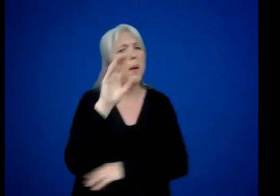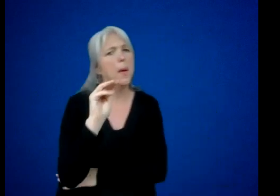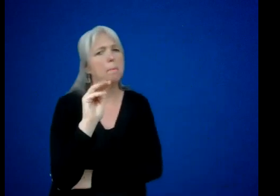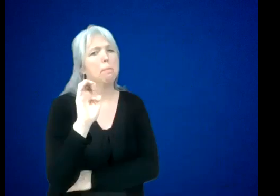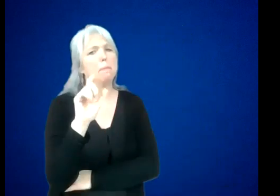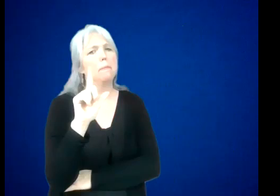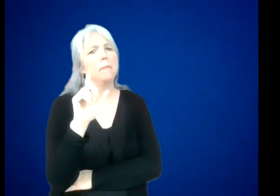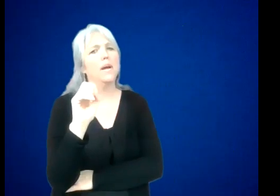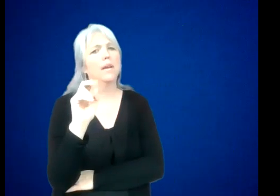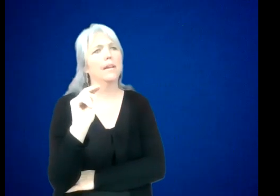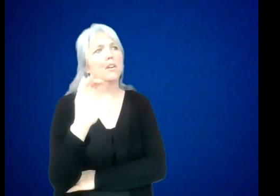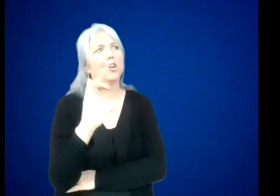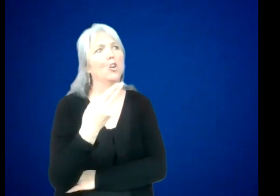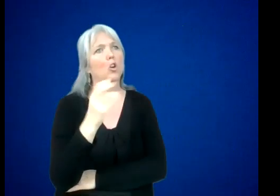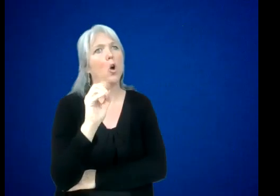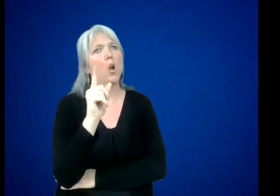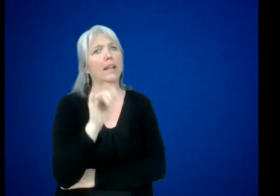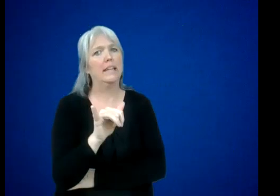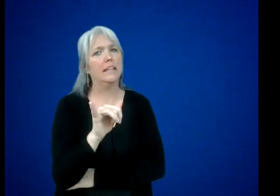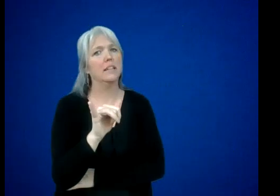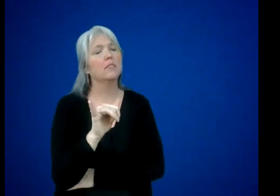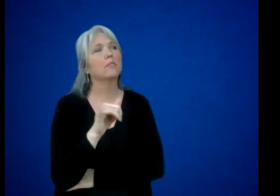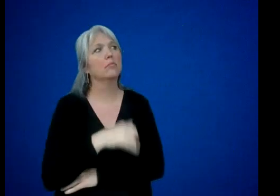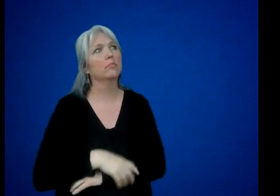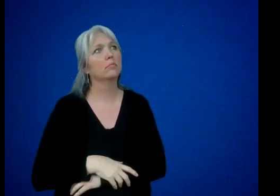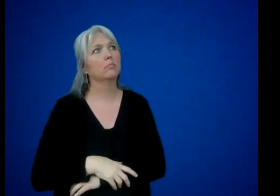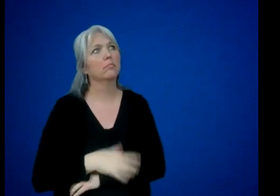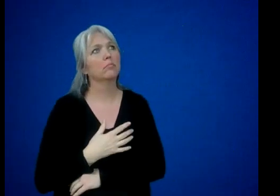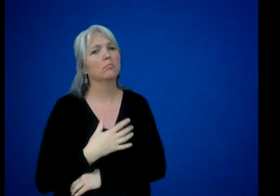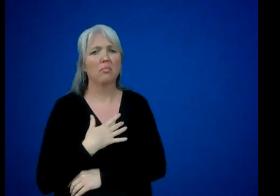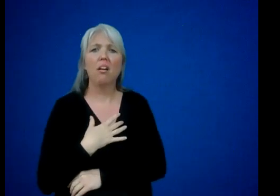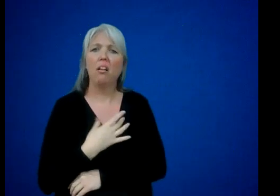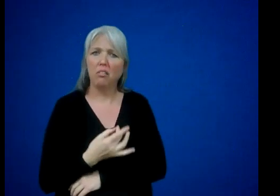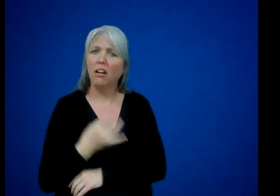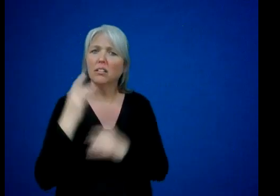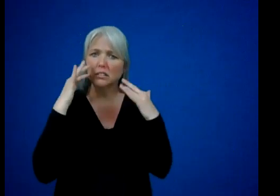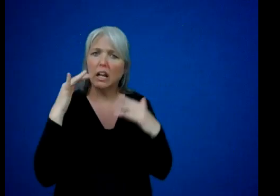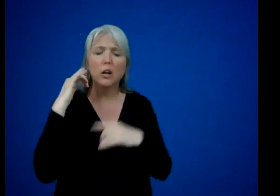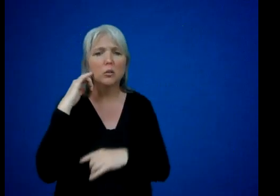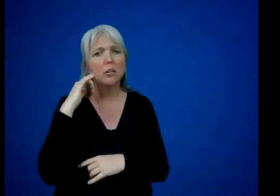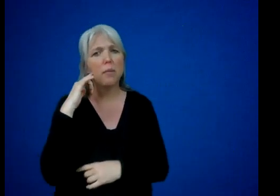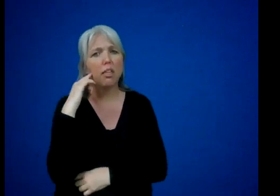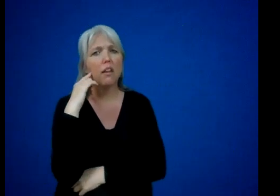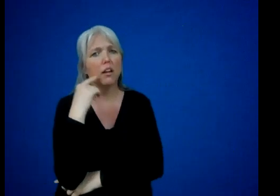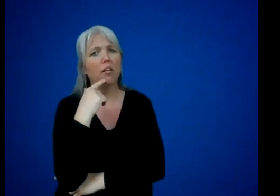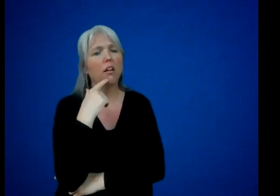Melancholy, I repeated. I liked the way it sounded. Like there